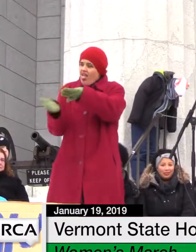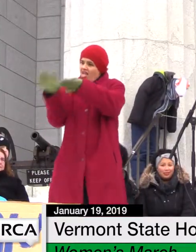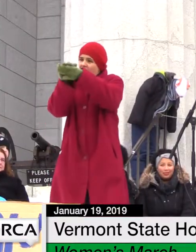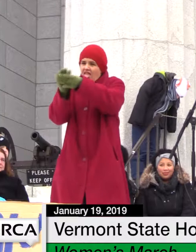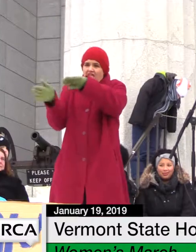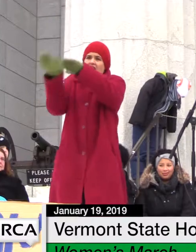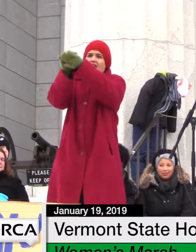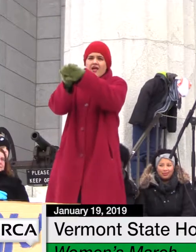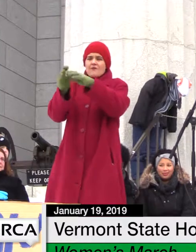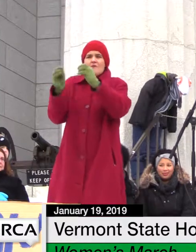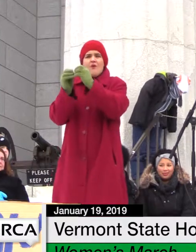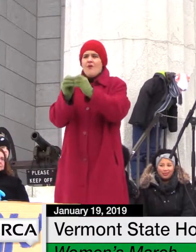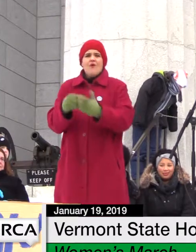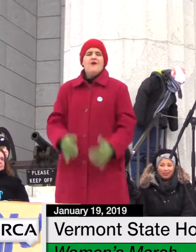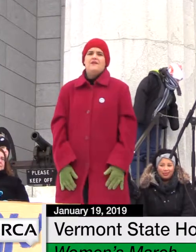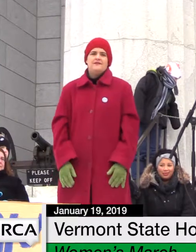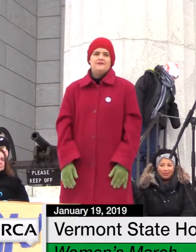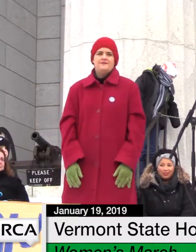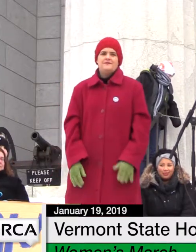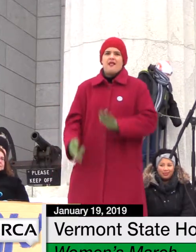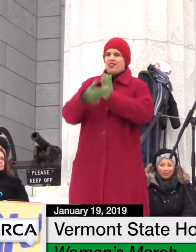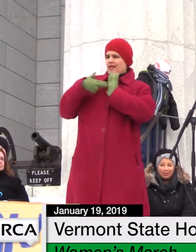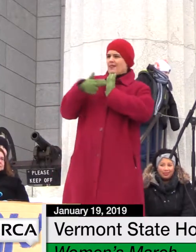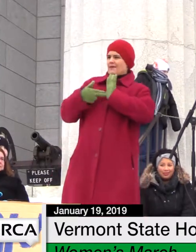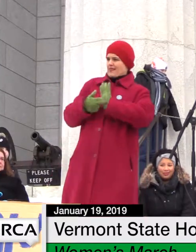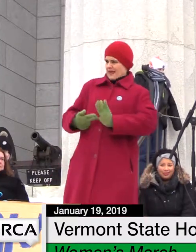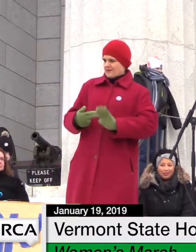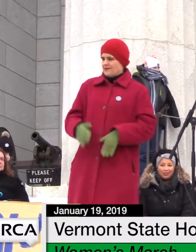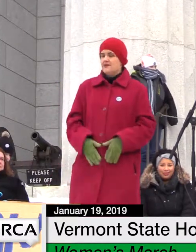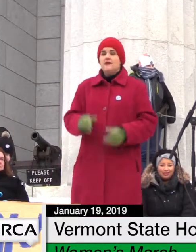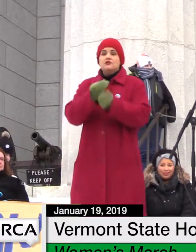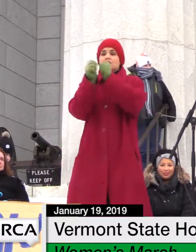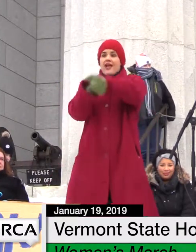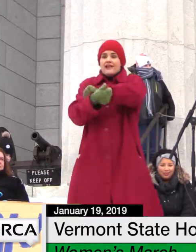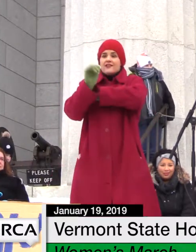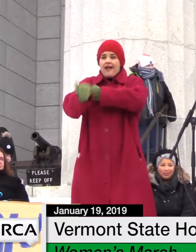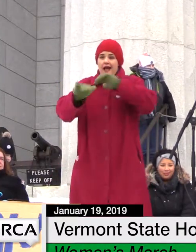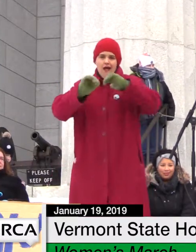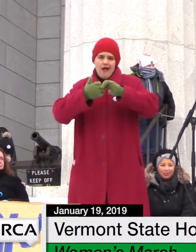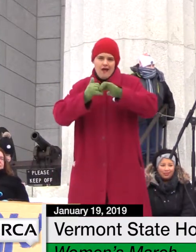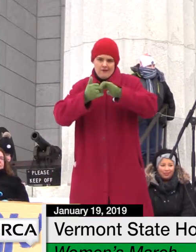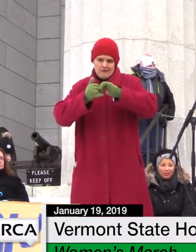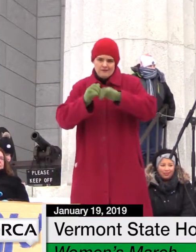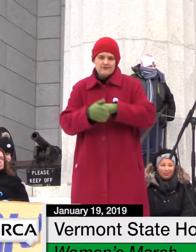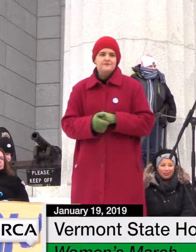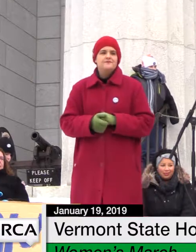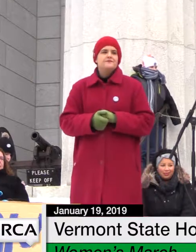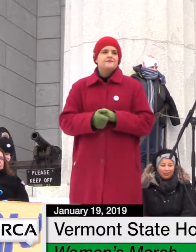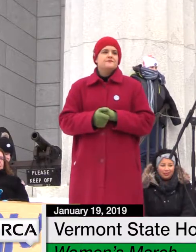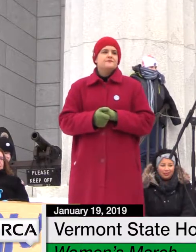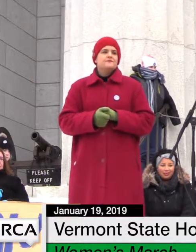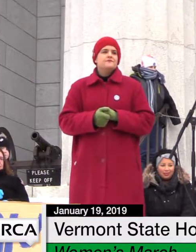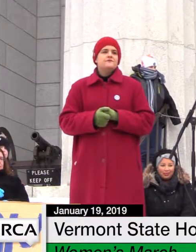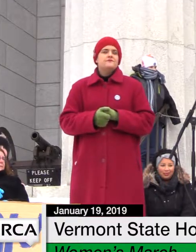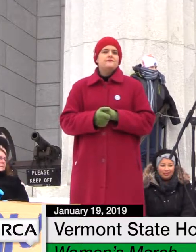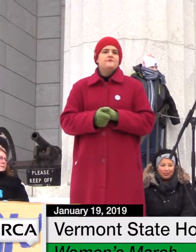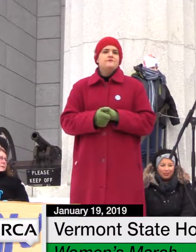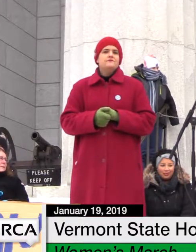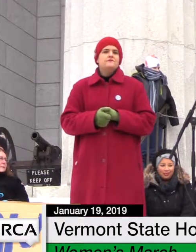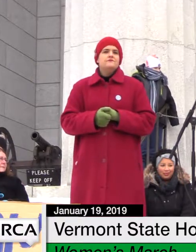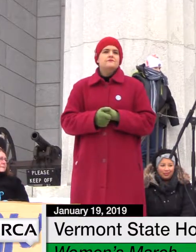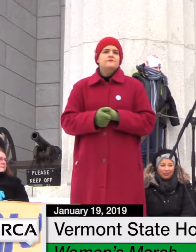runs deeper. So how do we make a change? I would suggest that you start by creating your